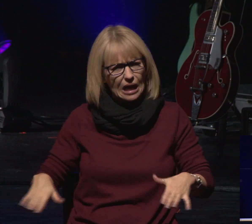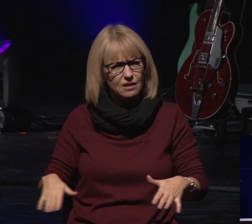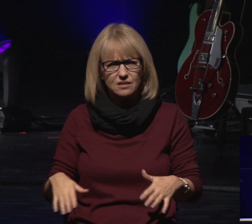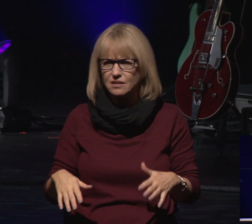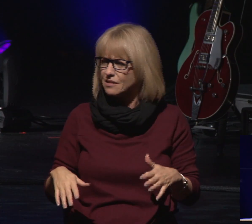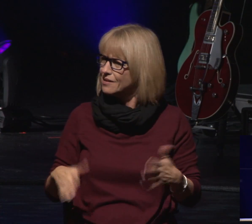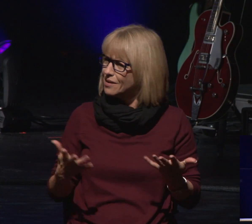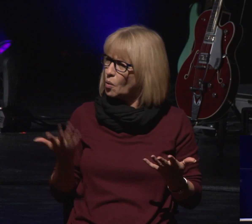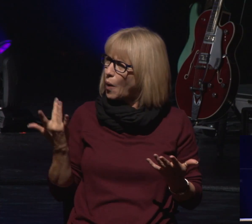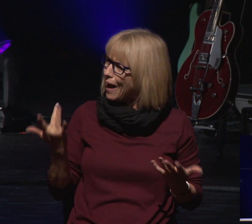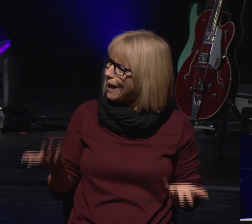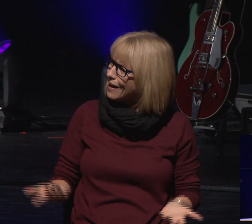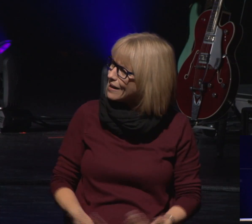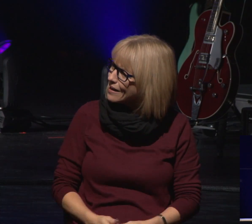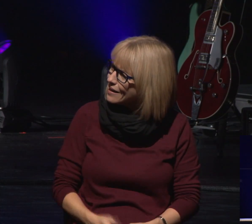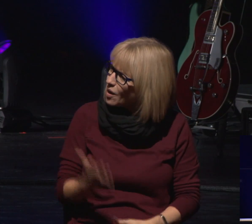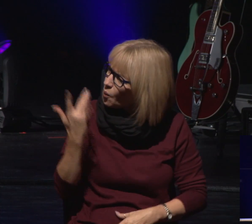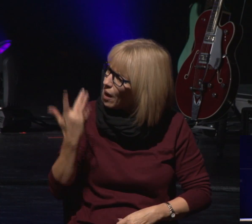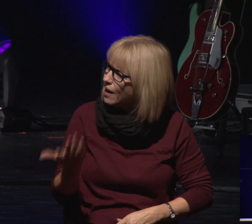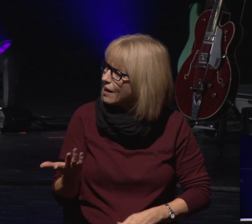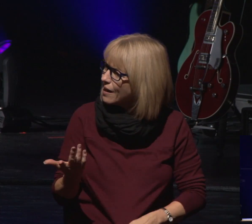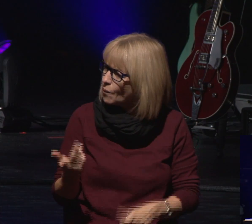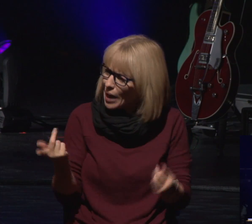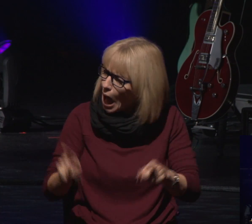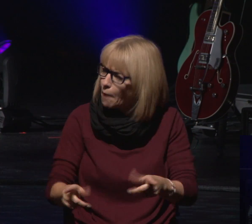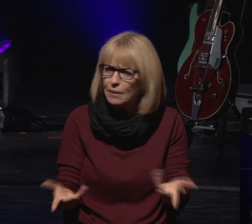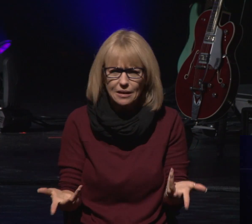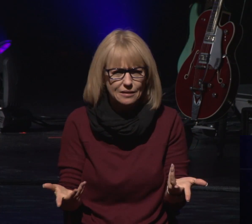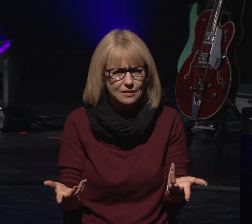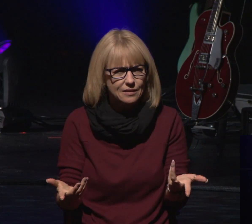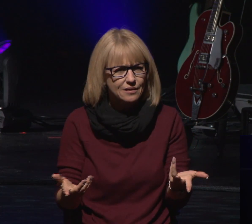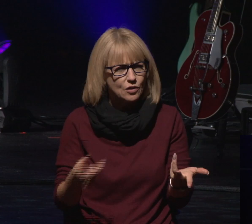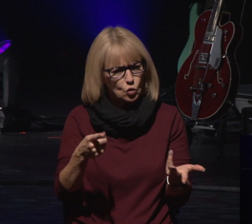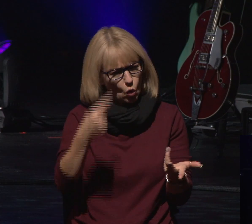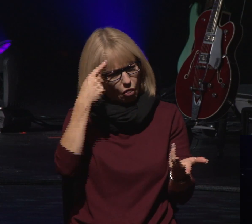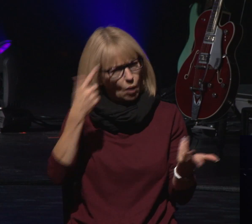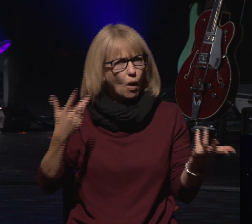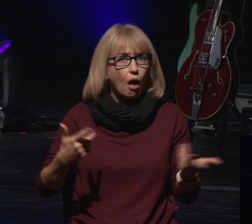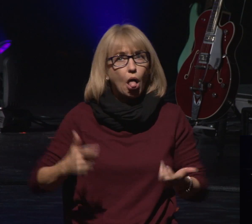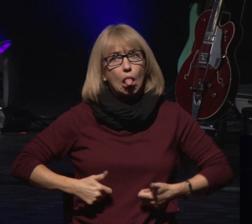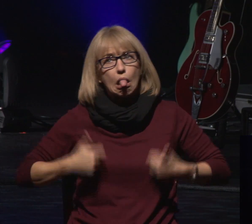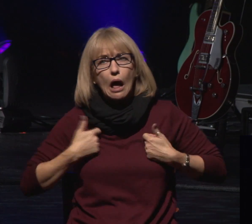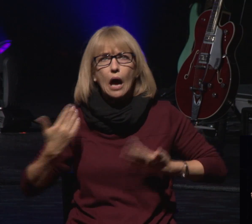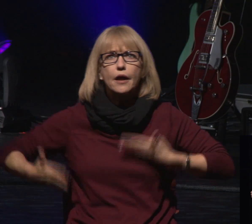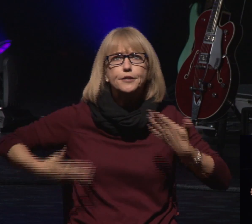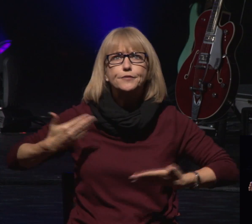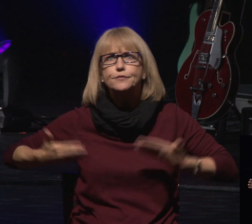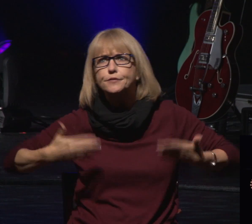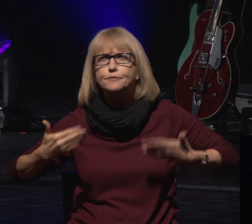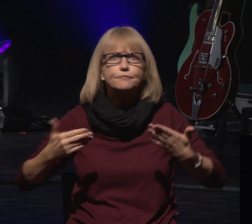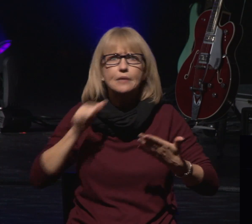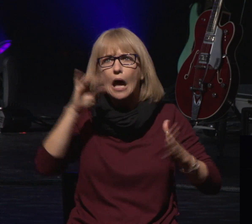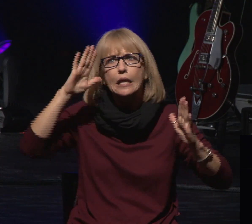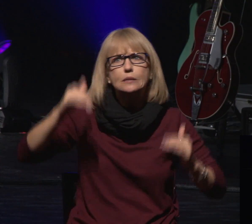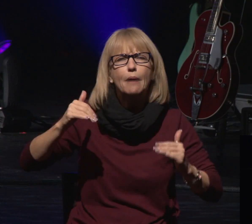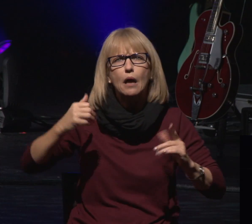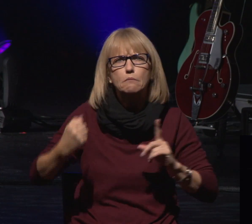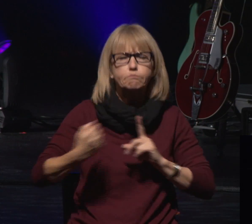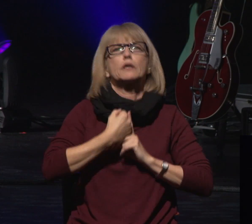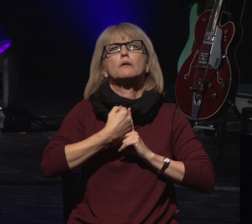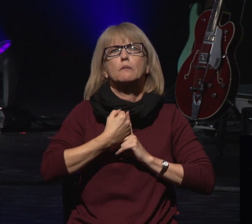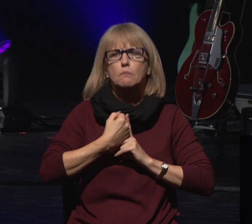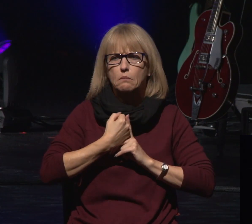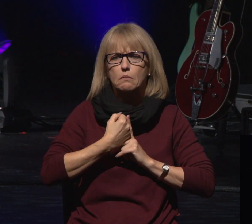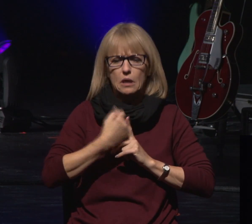us. Because life goes through and it doesn't exactly go like we expected. Some things interrupted and we get somewhere and we're going through life when you find